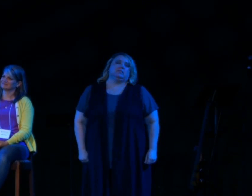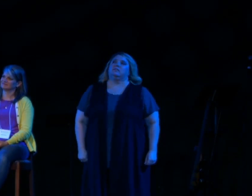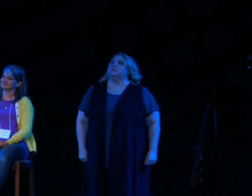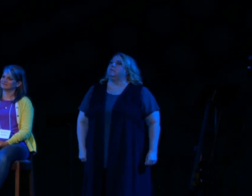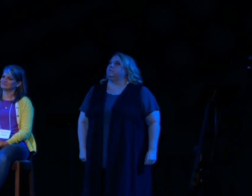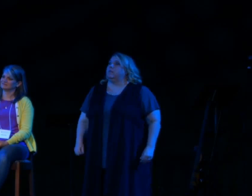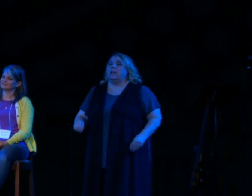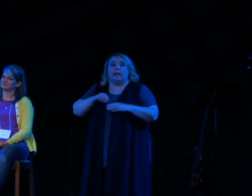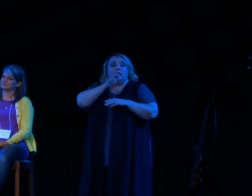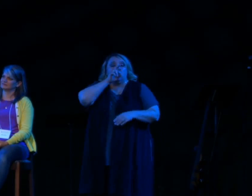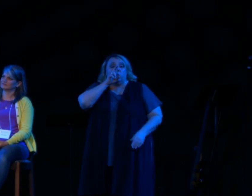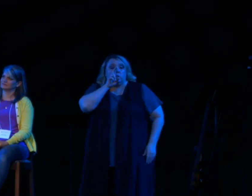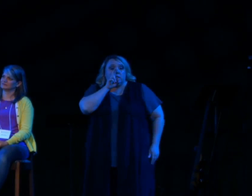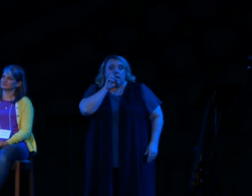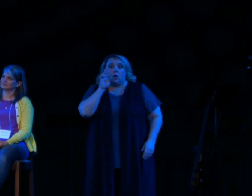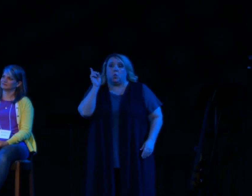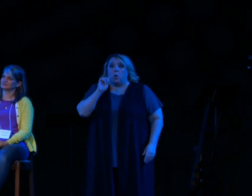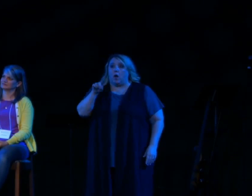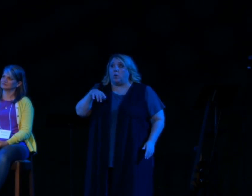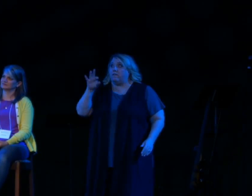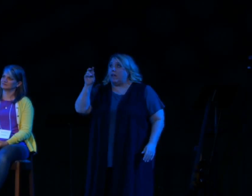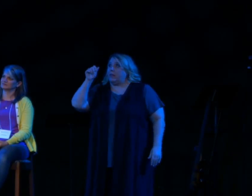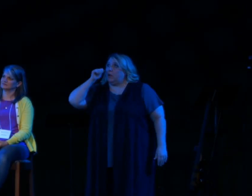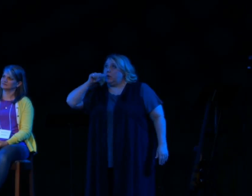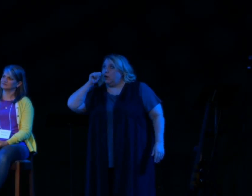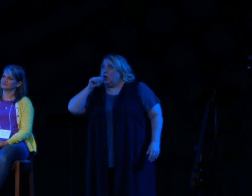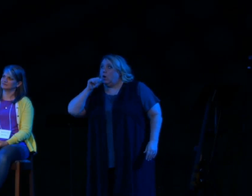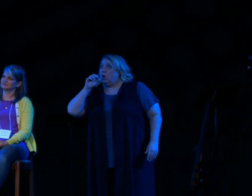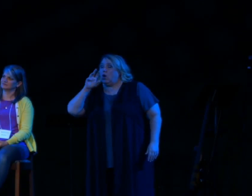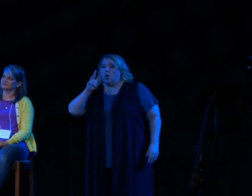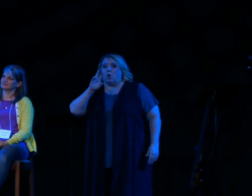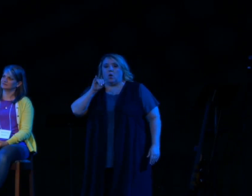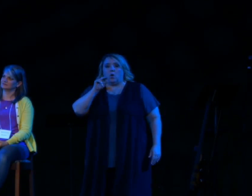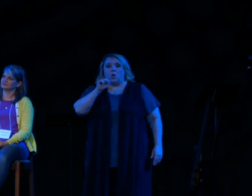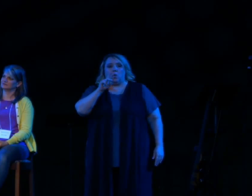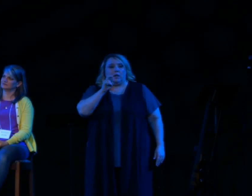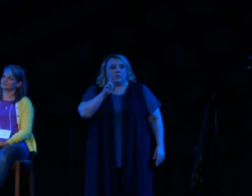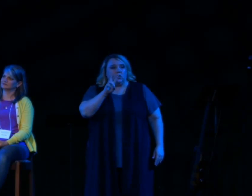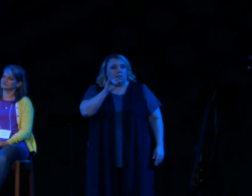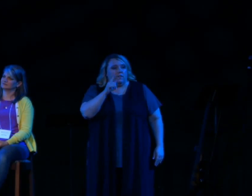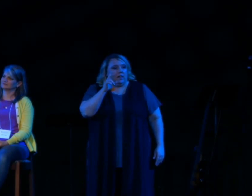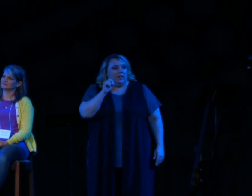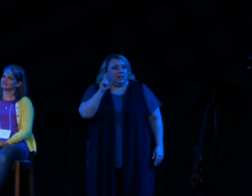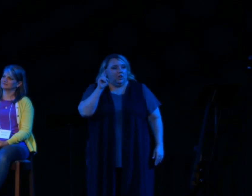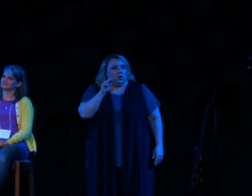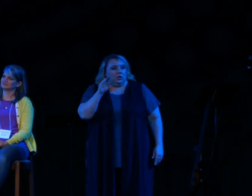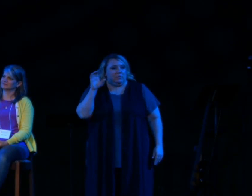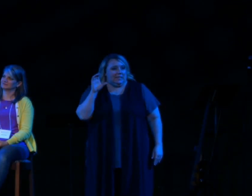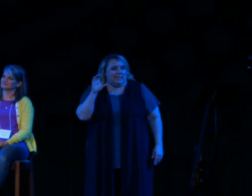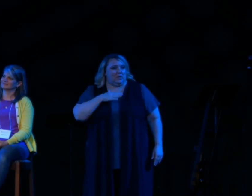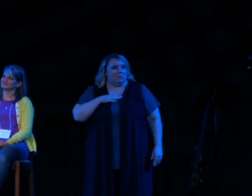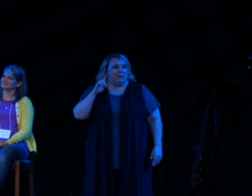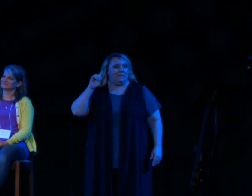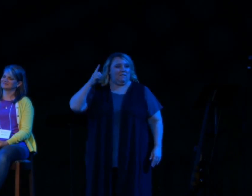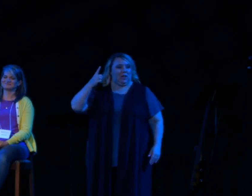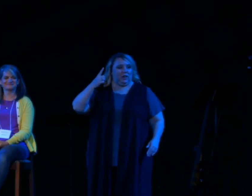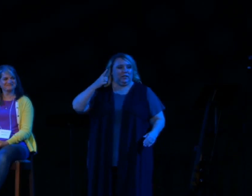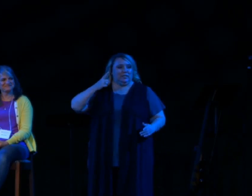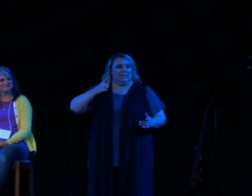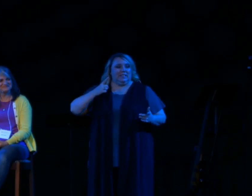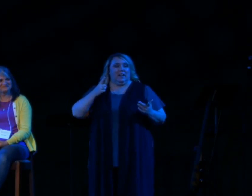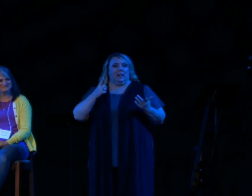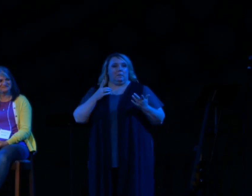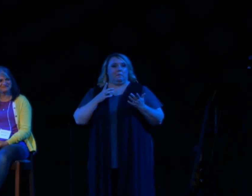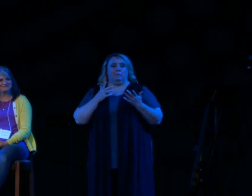And in Houston, Texas, where the girls were when I moved there was Windsor Village United Methodist Church. So my first expression